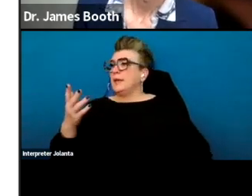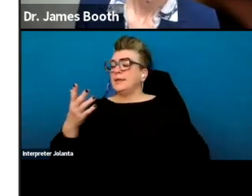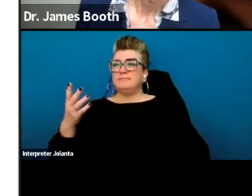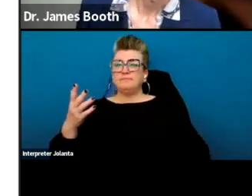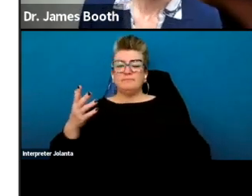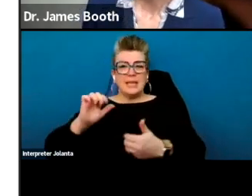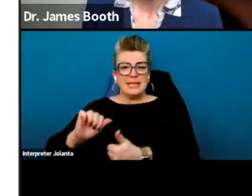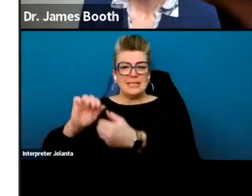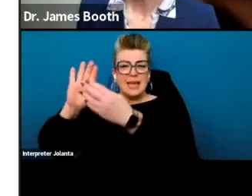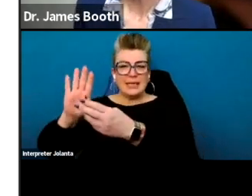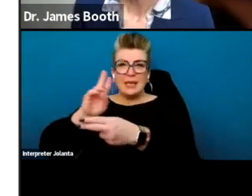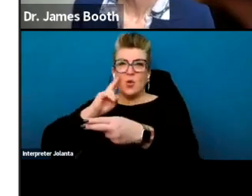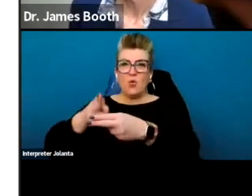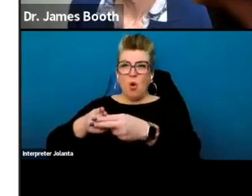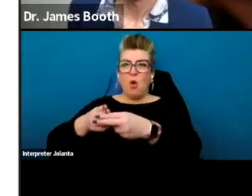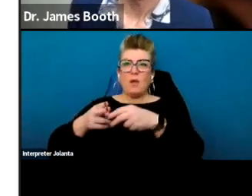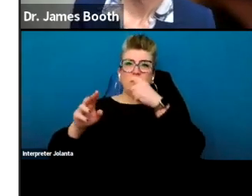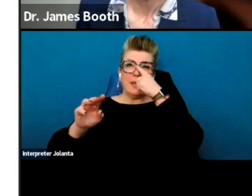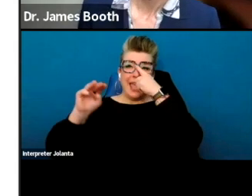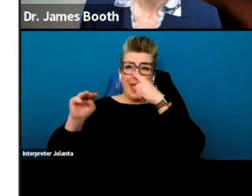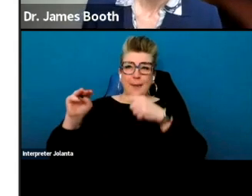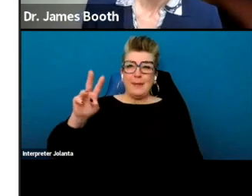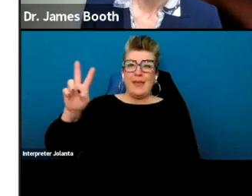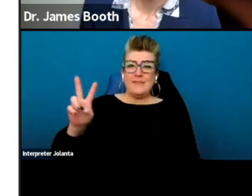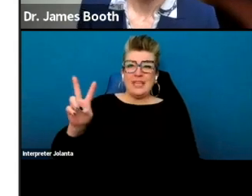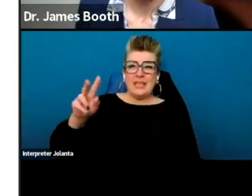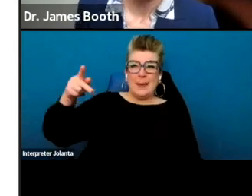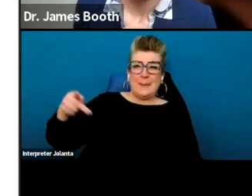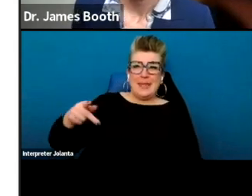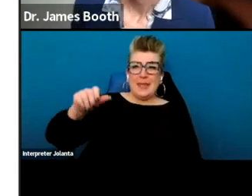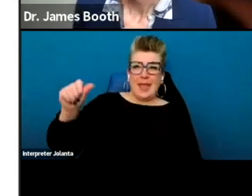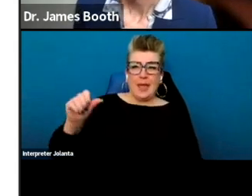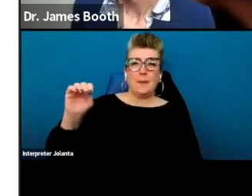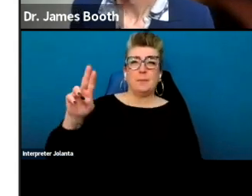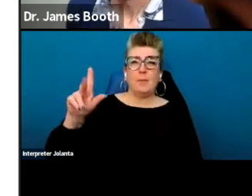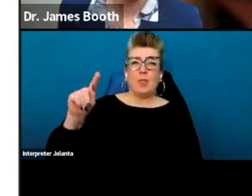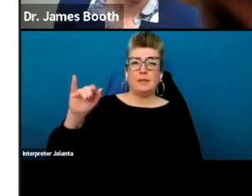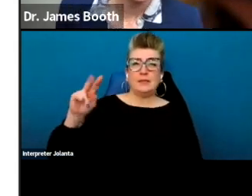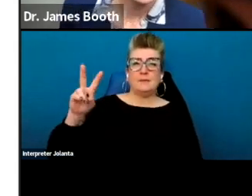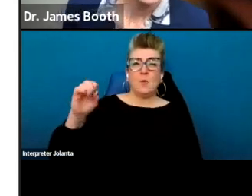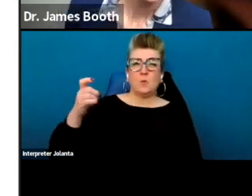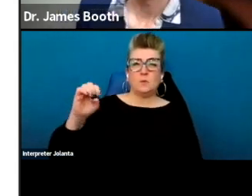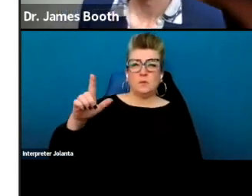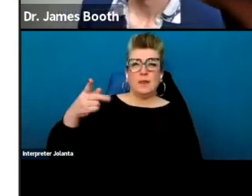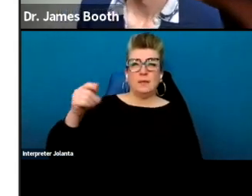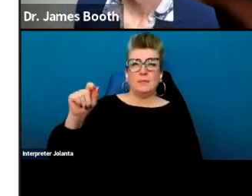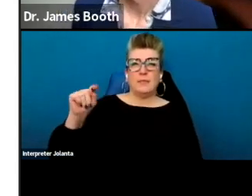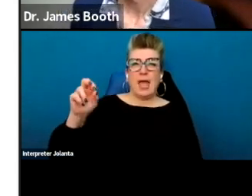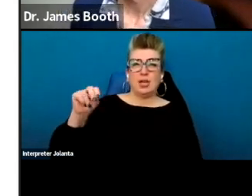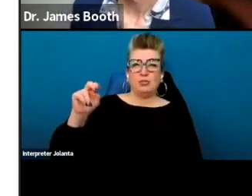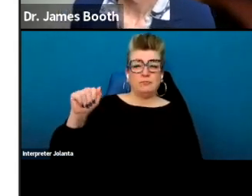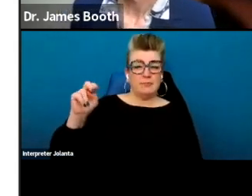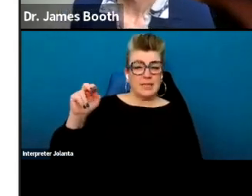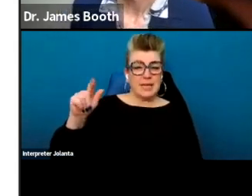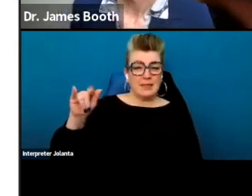technique called MVPA, or multivoxel pattern analysis. Some of you may not be familiar